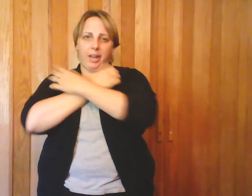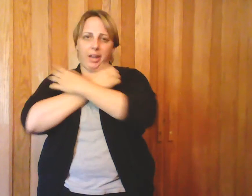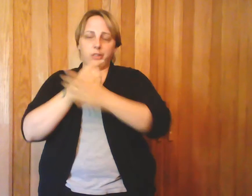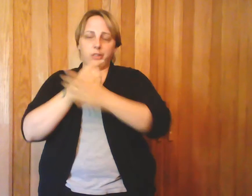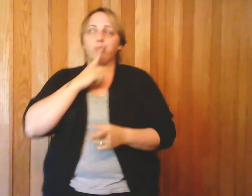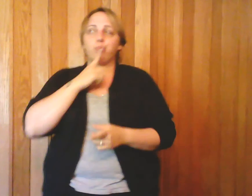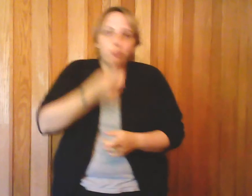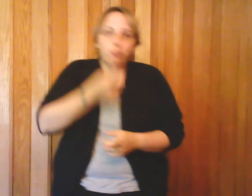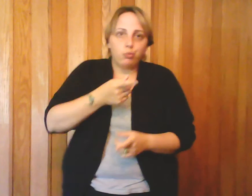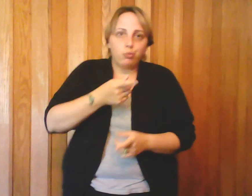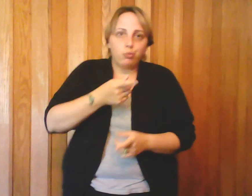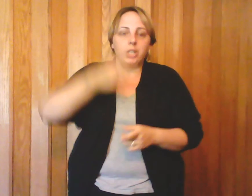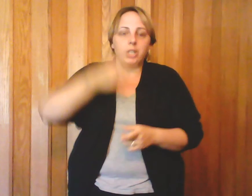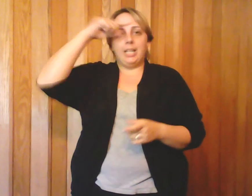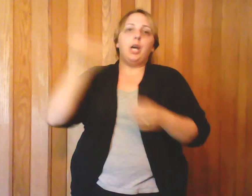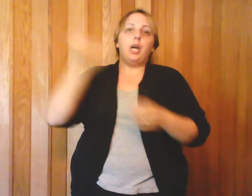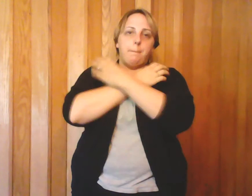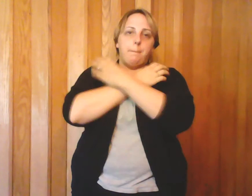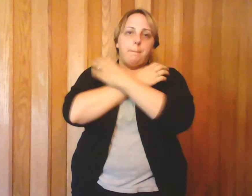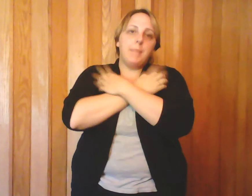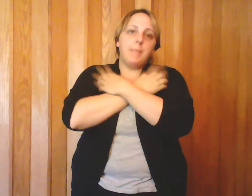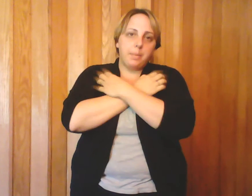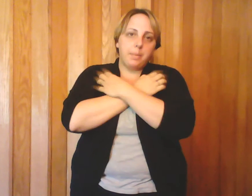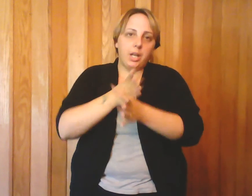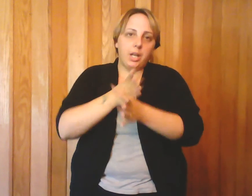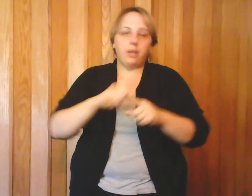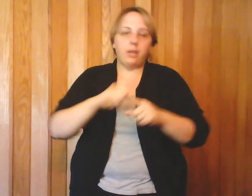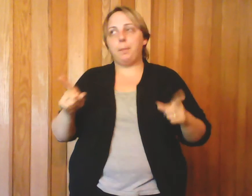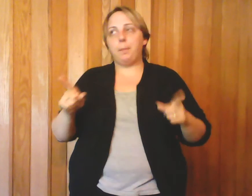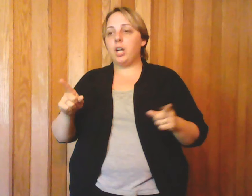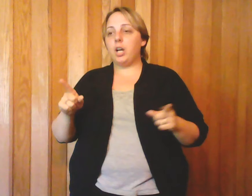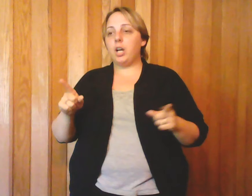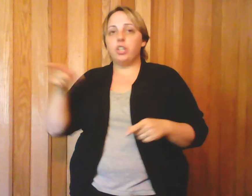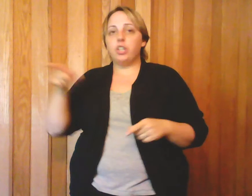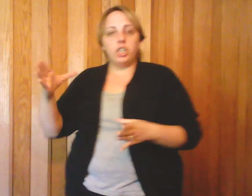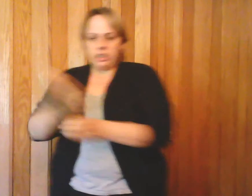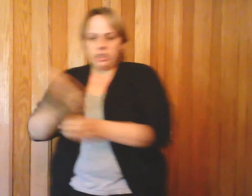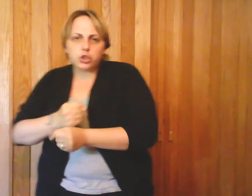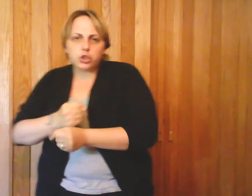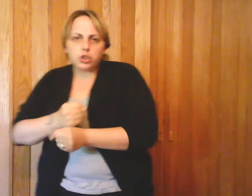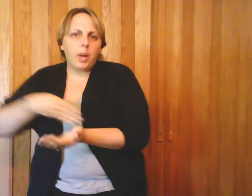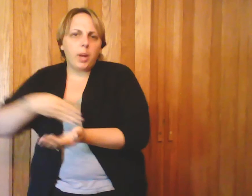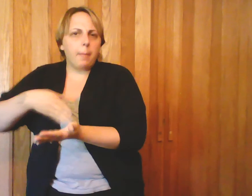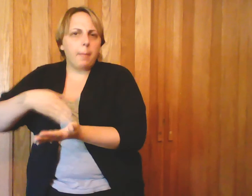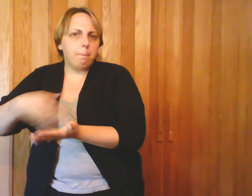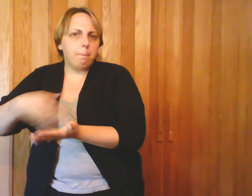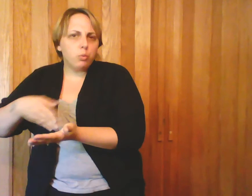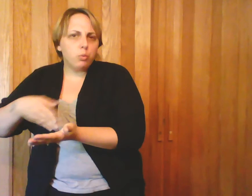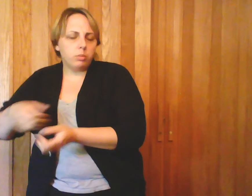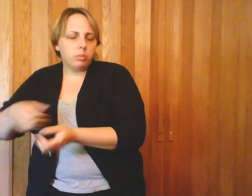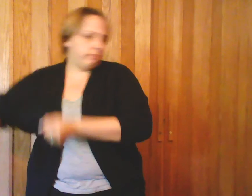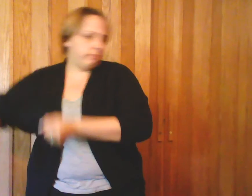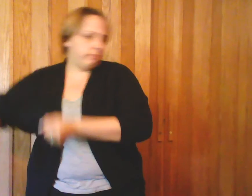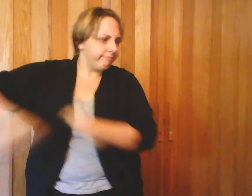1940s. It's with the Canadian Trail Riders Association, and they used to call this Talent Night. Now, there were 2 nights, and